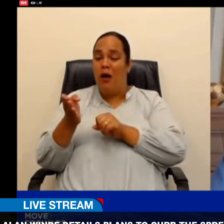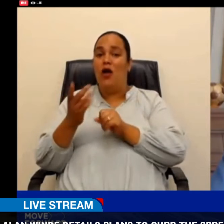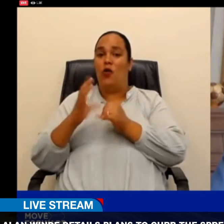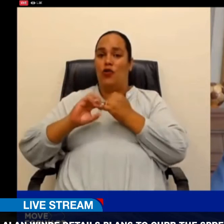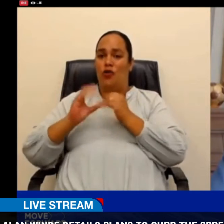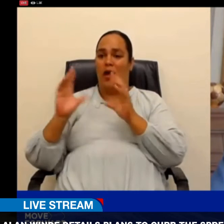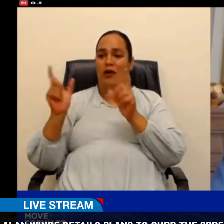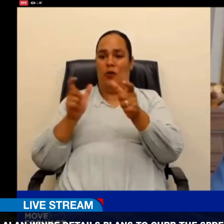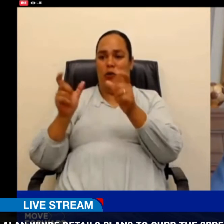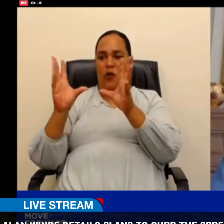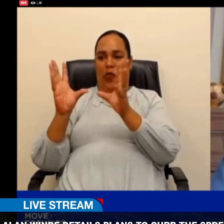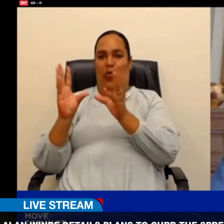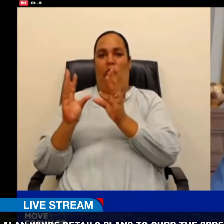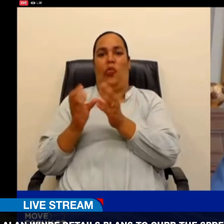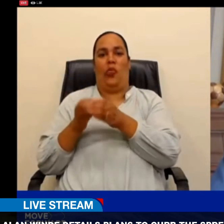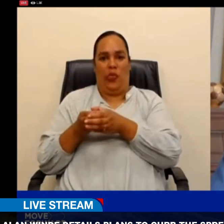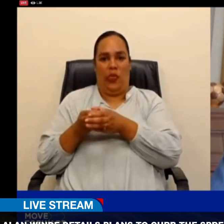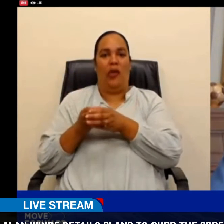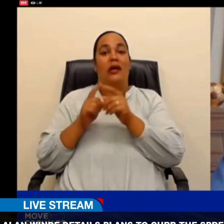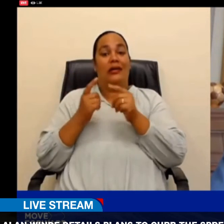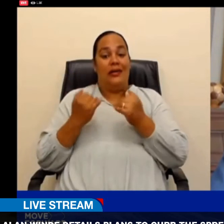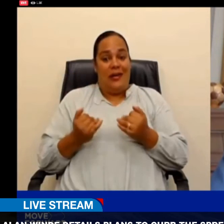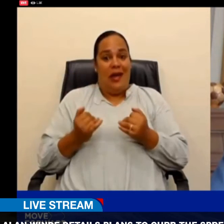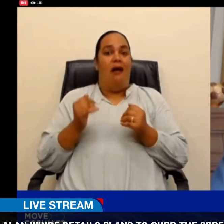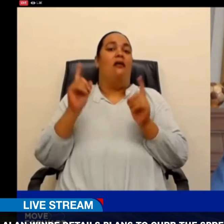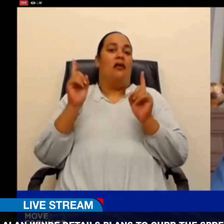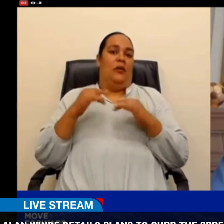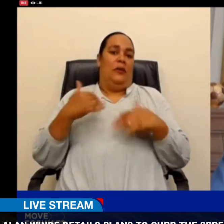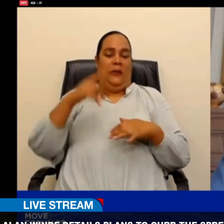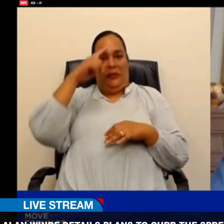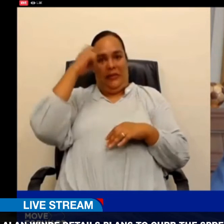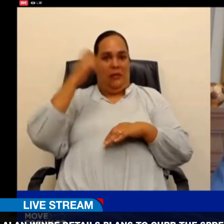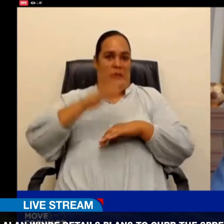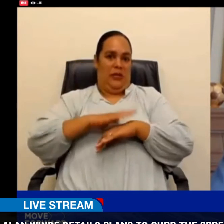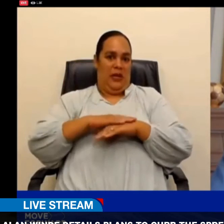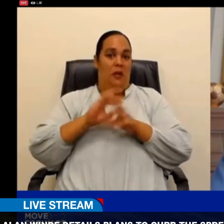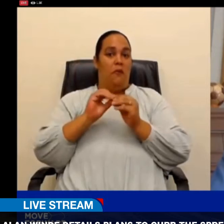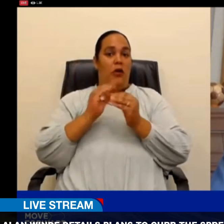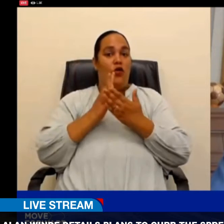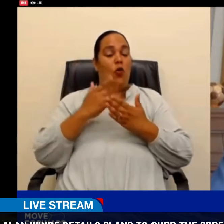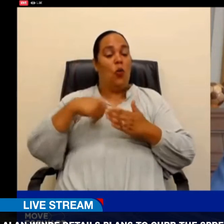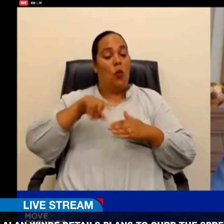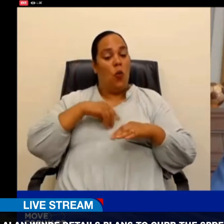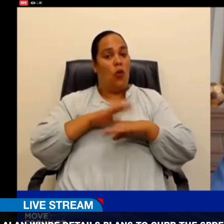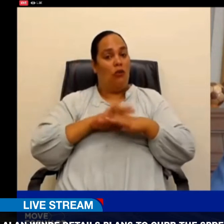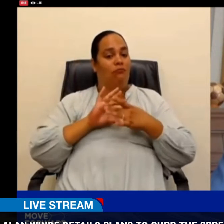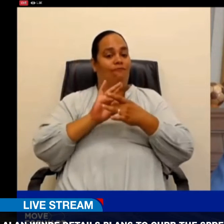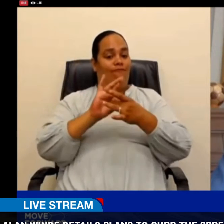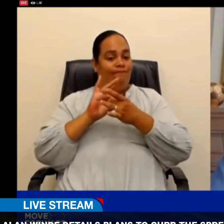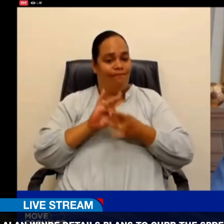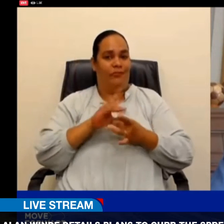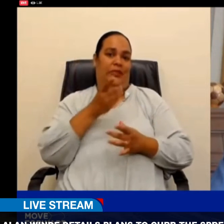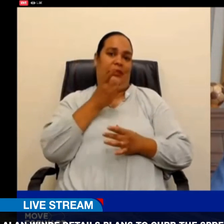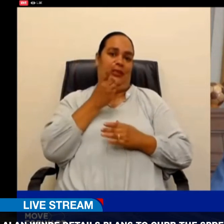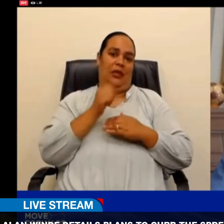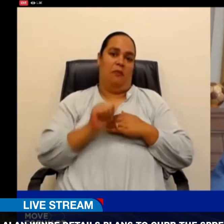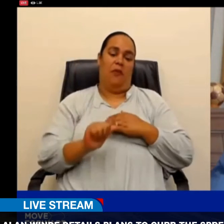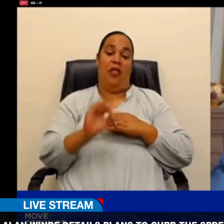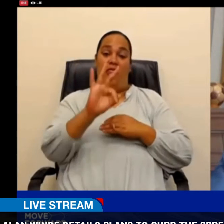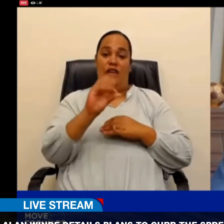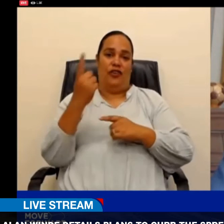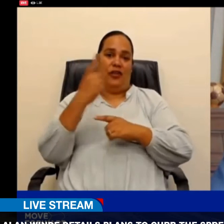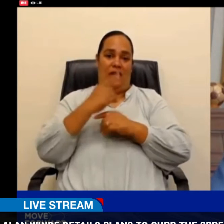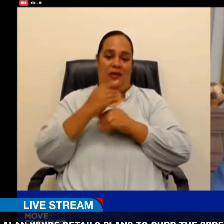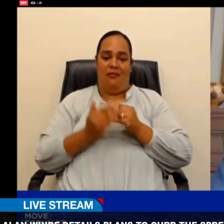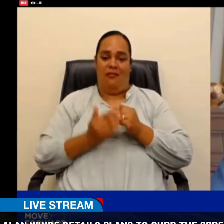spread, especially now during the summer season. We've got to make sure that we are all committed over this month of December, the next 30 days.